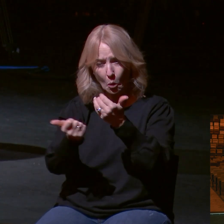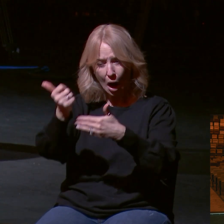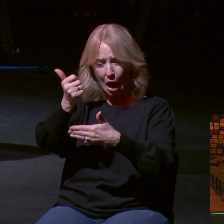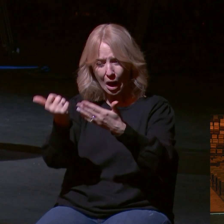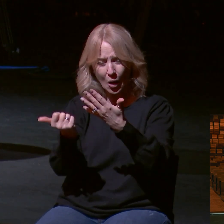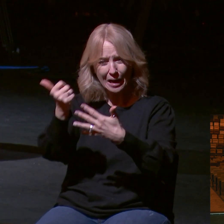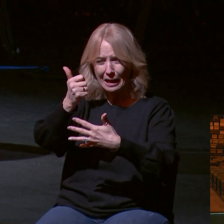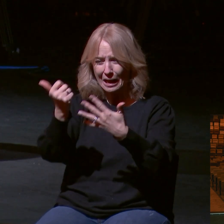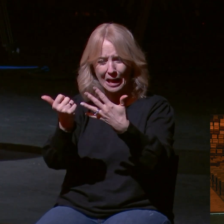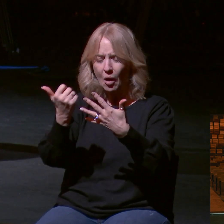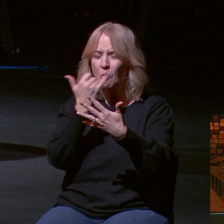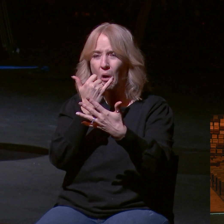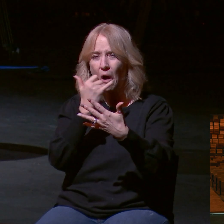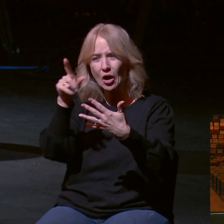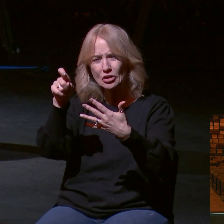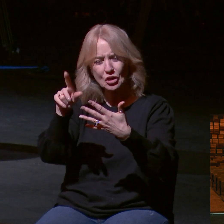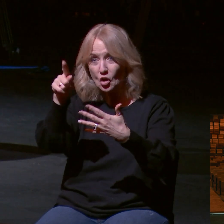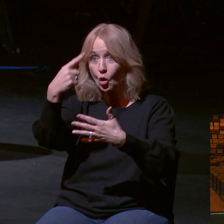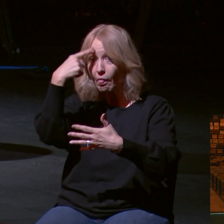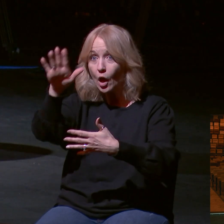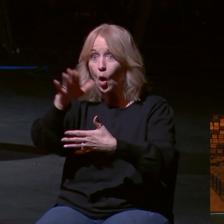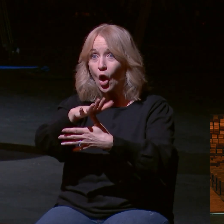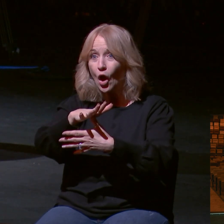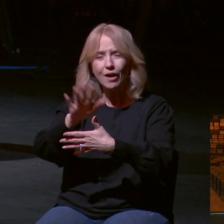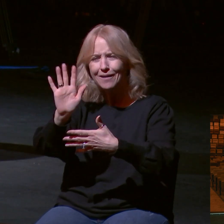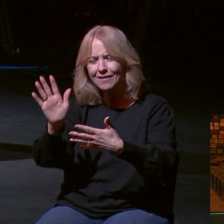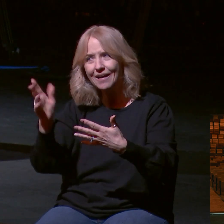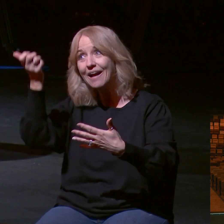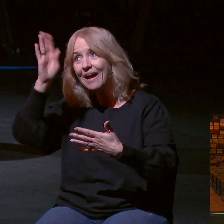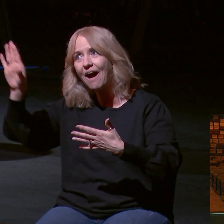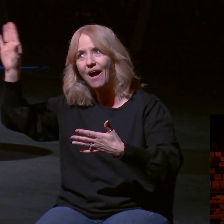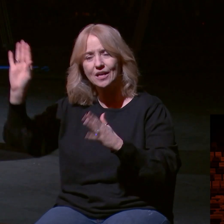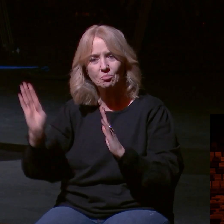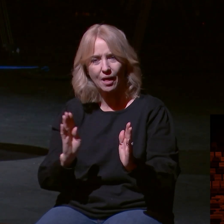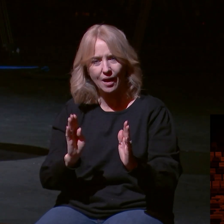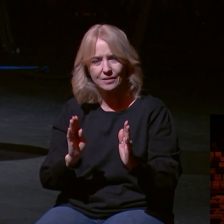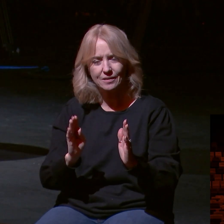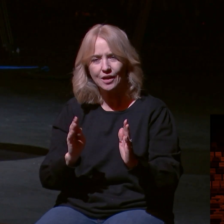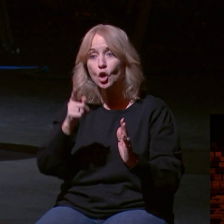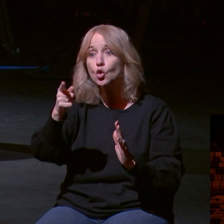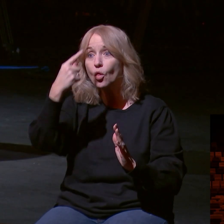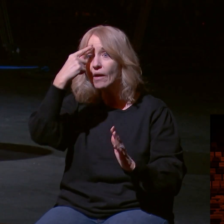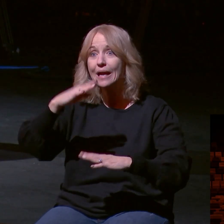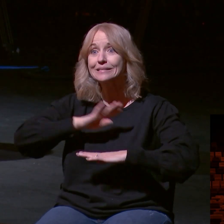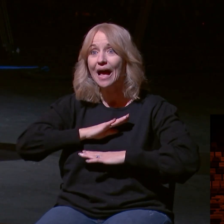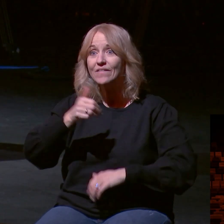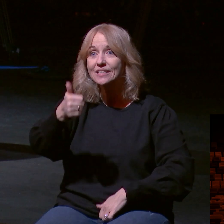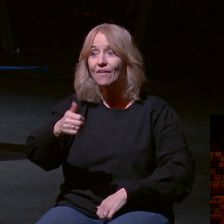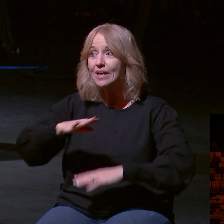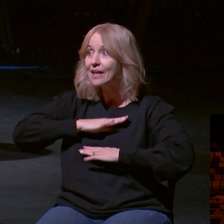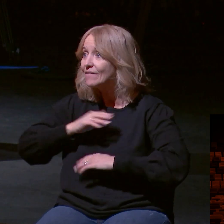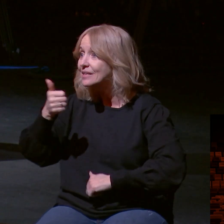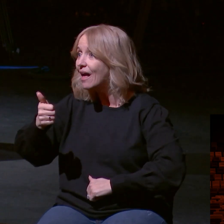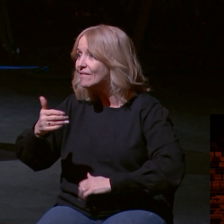lasting payoff. All your work is satisfying yourself, and it's coming up empty. Now, because the people had not put God at the